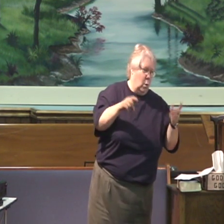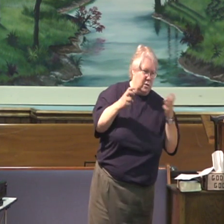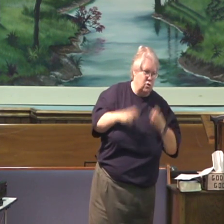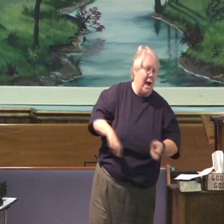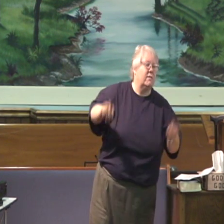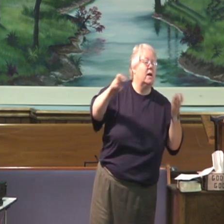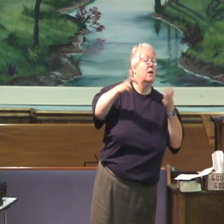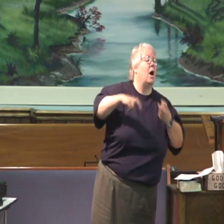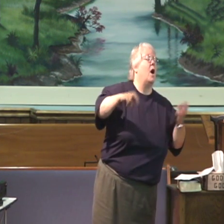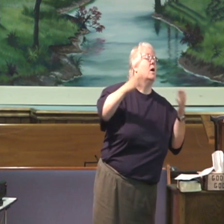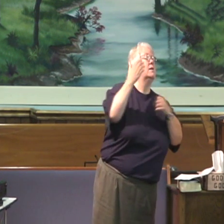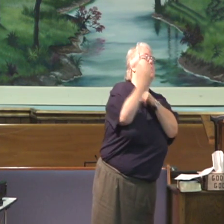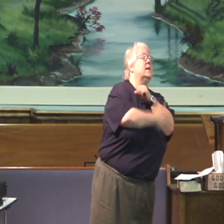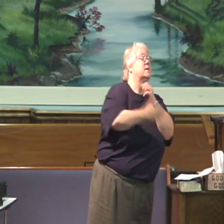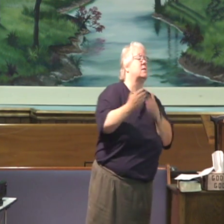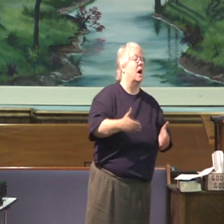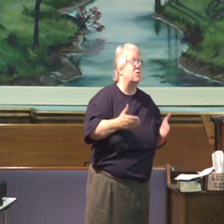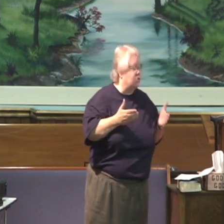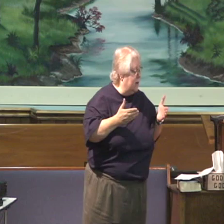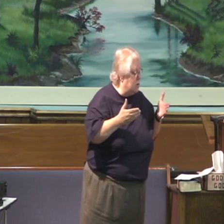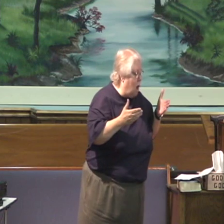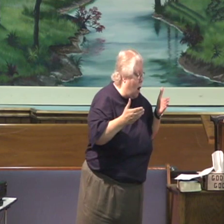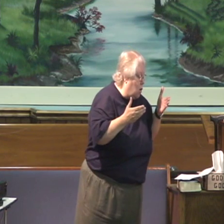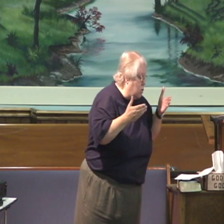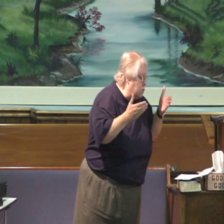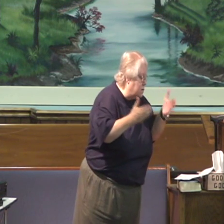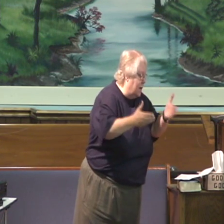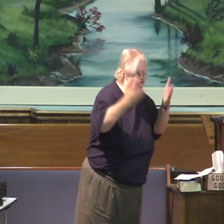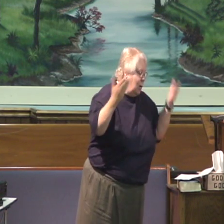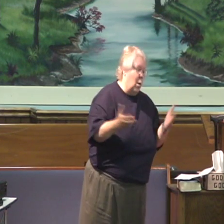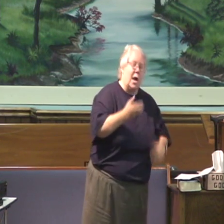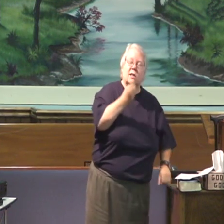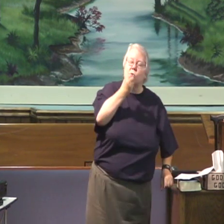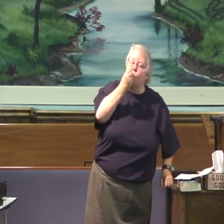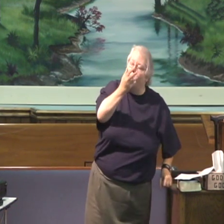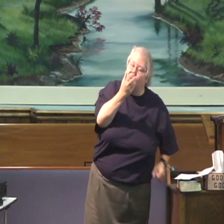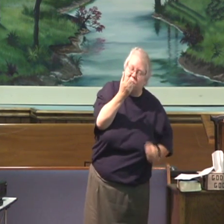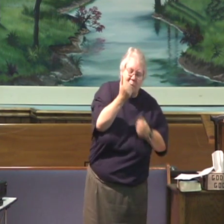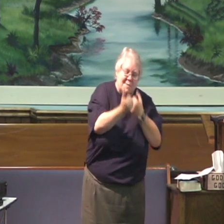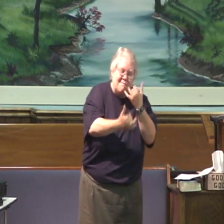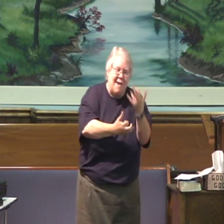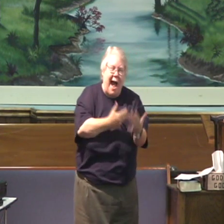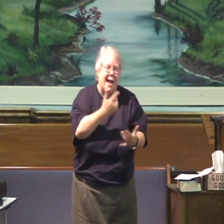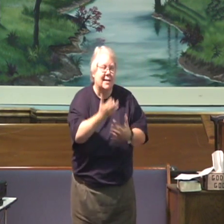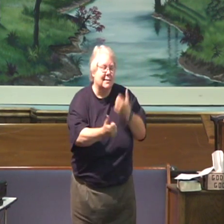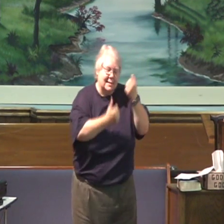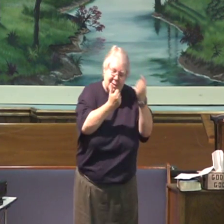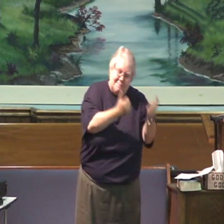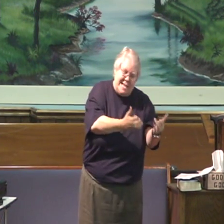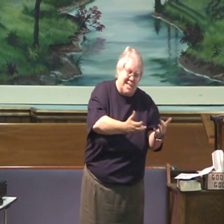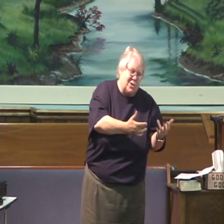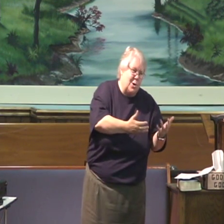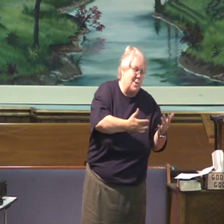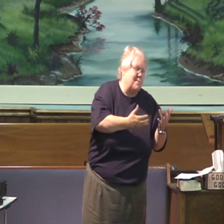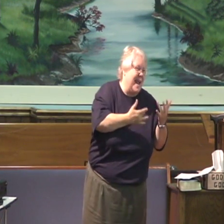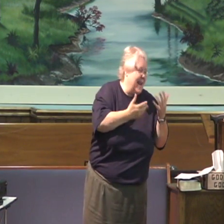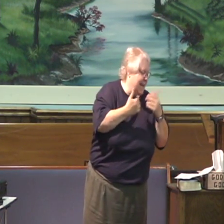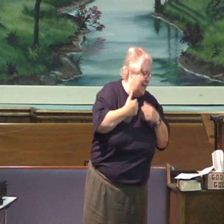When traveling along the country road, with the warmth from the fire, meet your